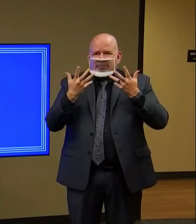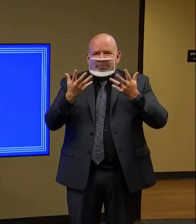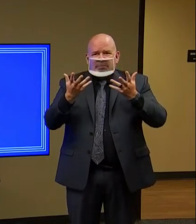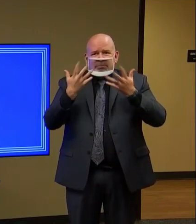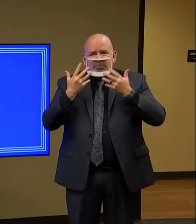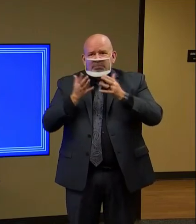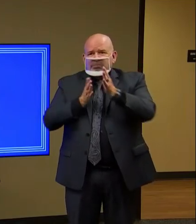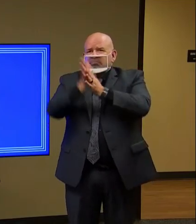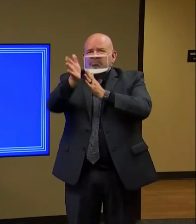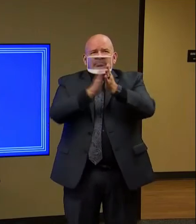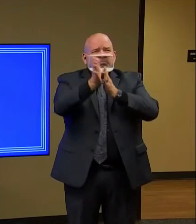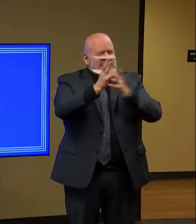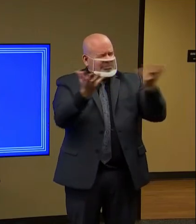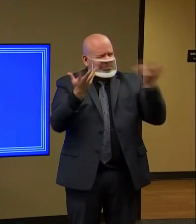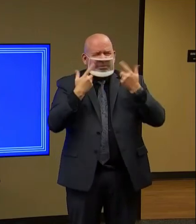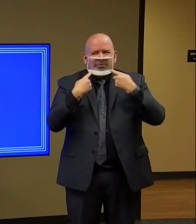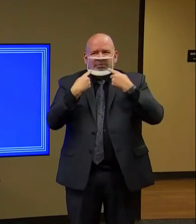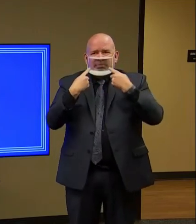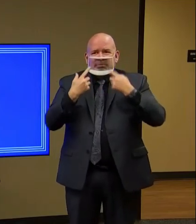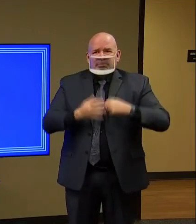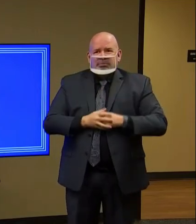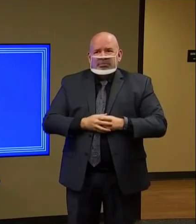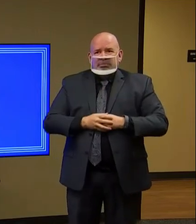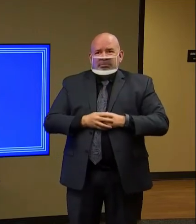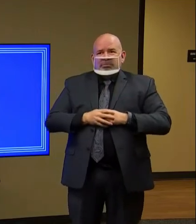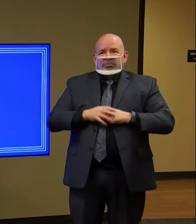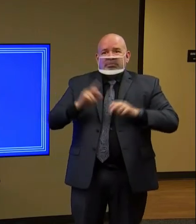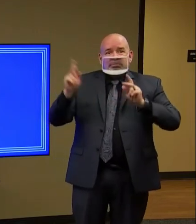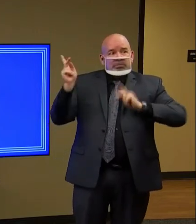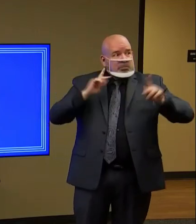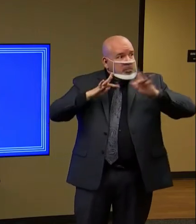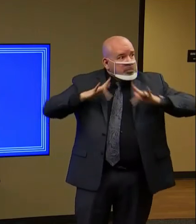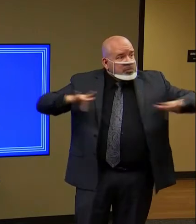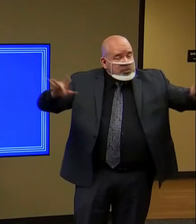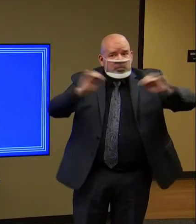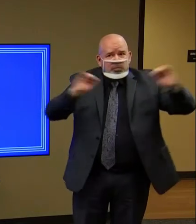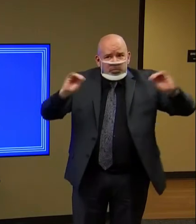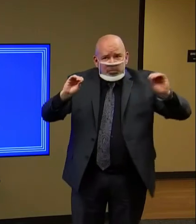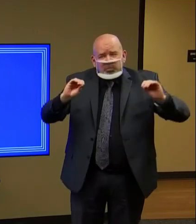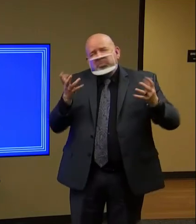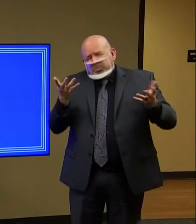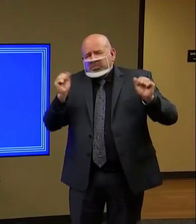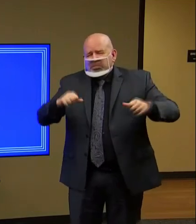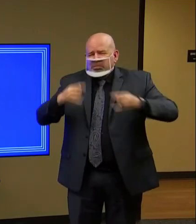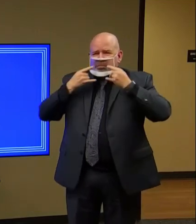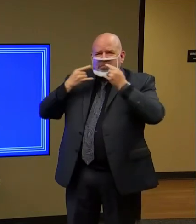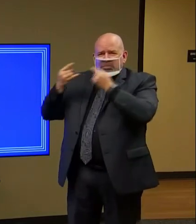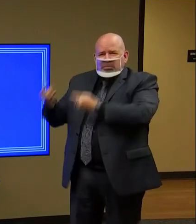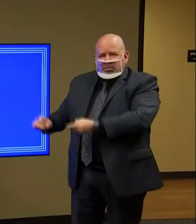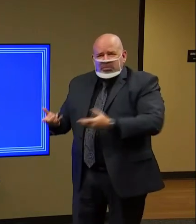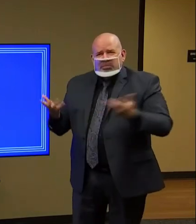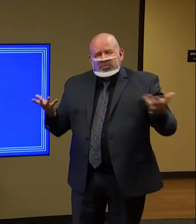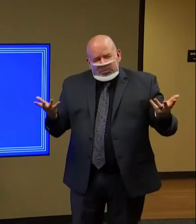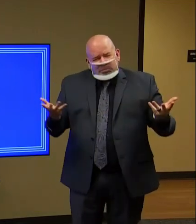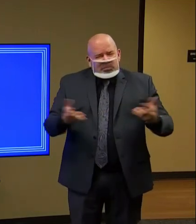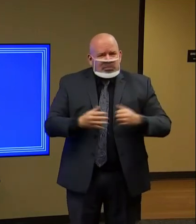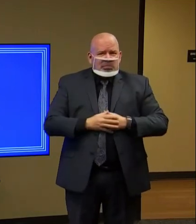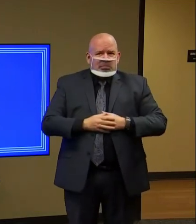away from other people, such as when we're out, walking or exercising.